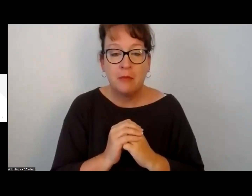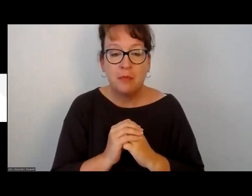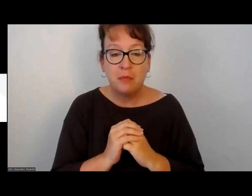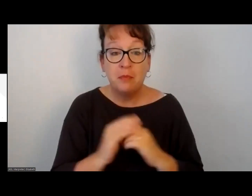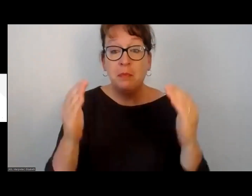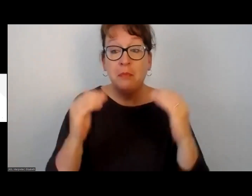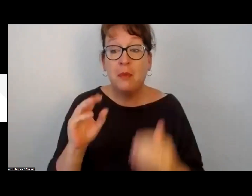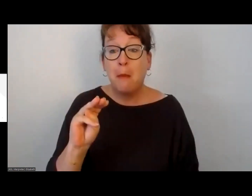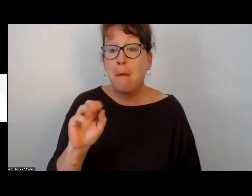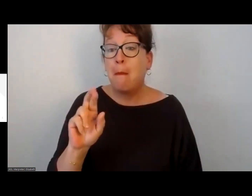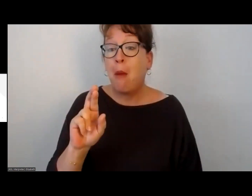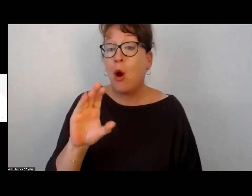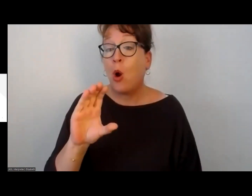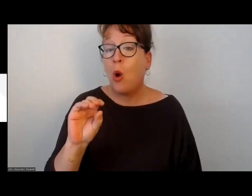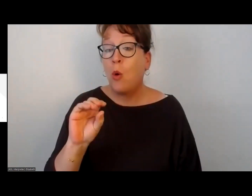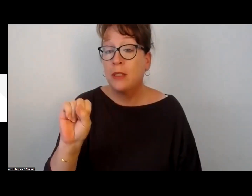Marcos and then Caroline.